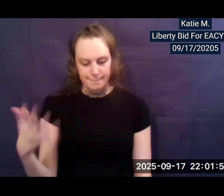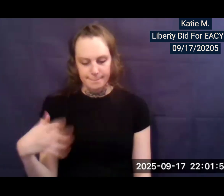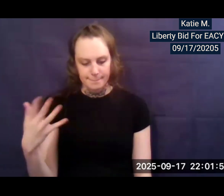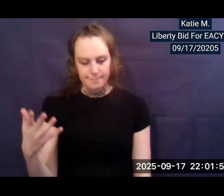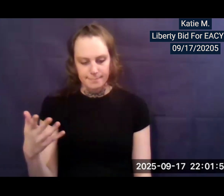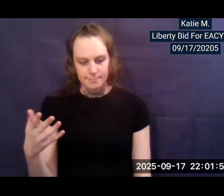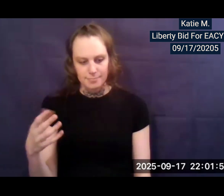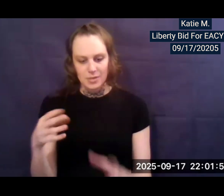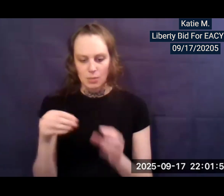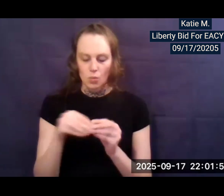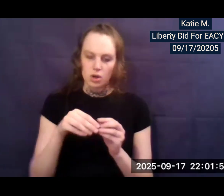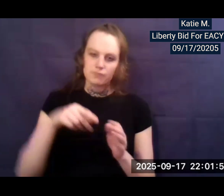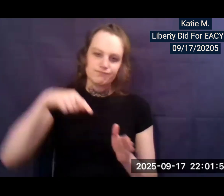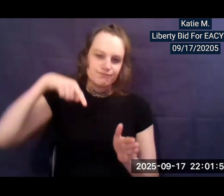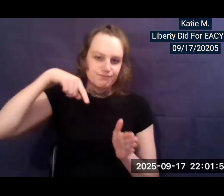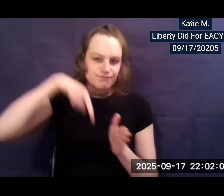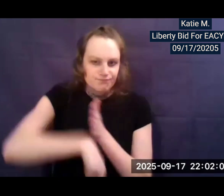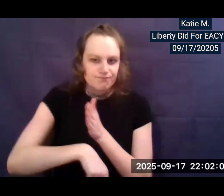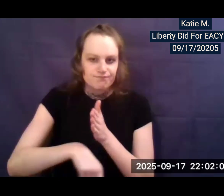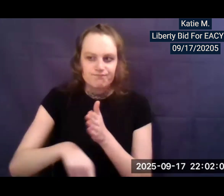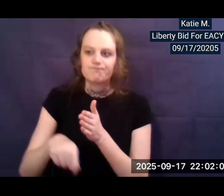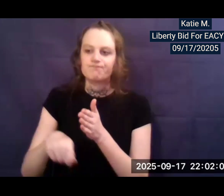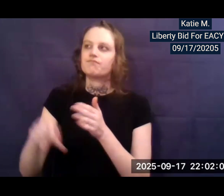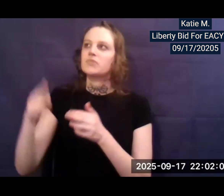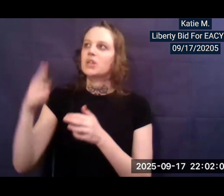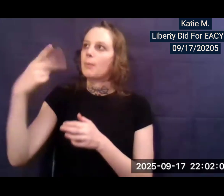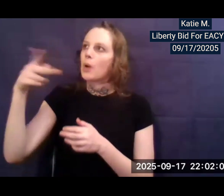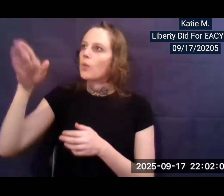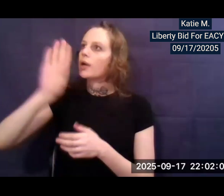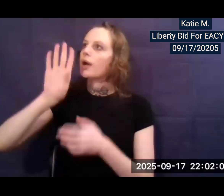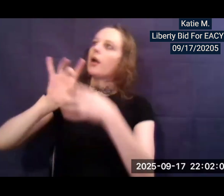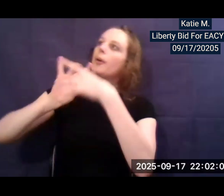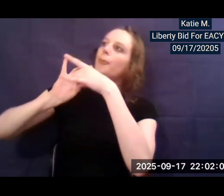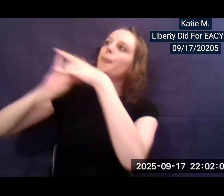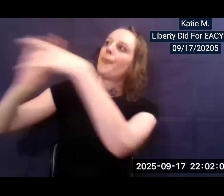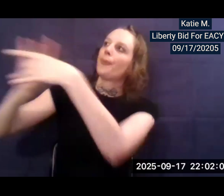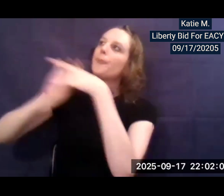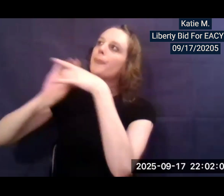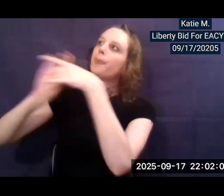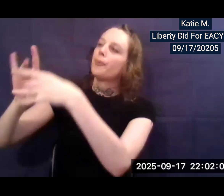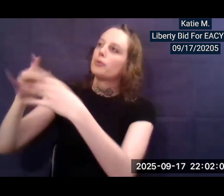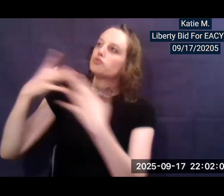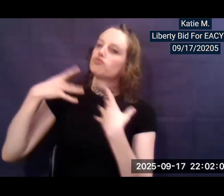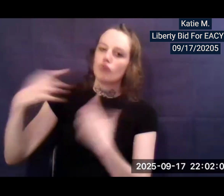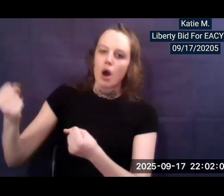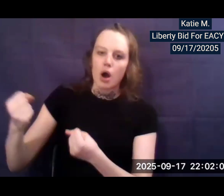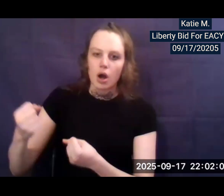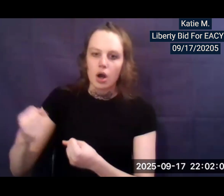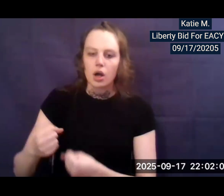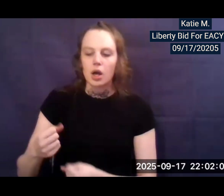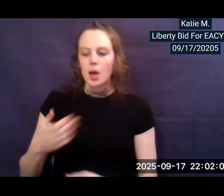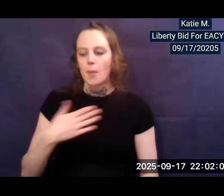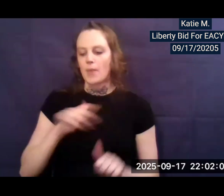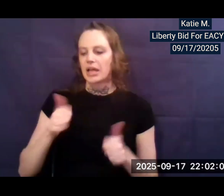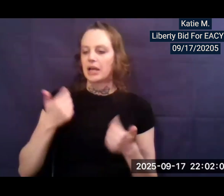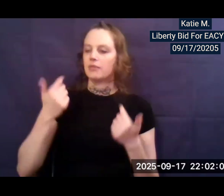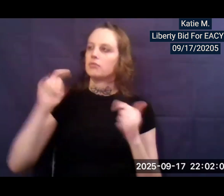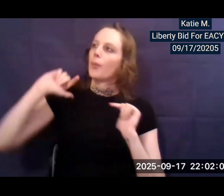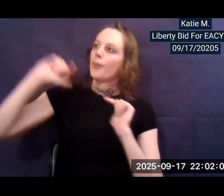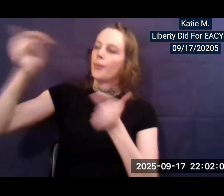deep with God and my higher power, I'd say, and trusting God and turning it over. I'm so it's still so hard for me, but I'm so